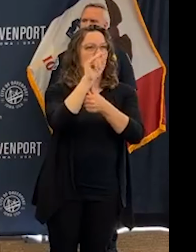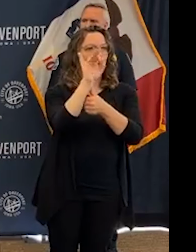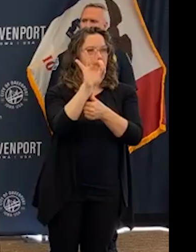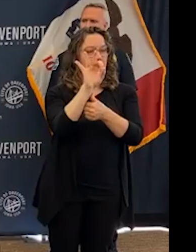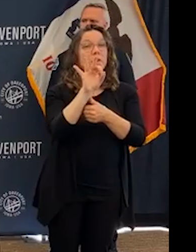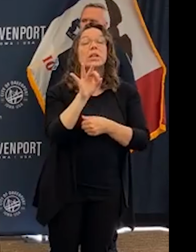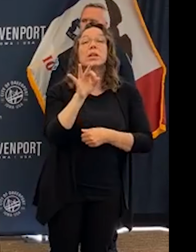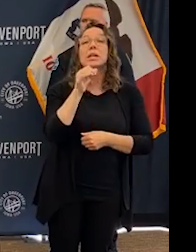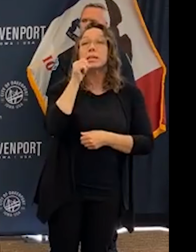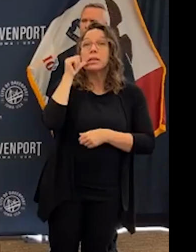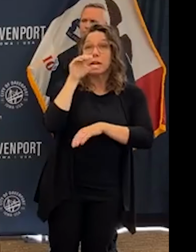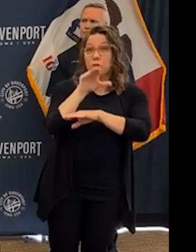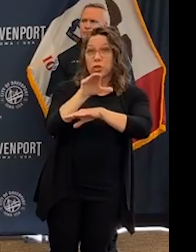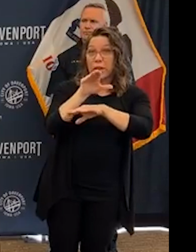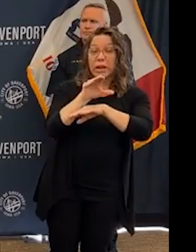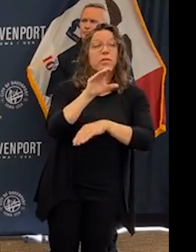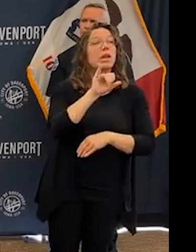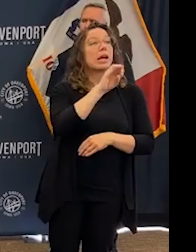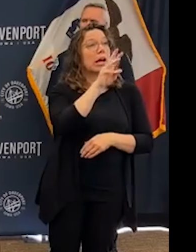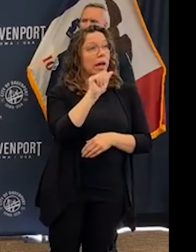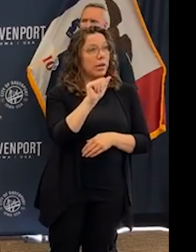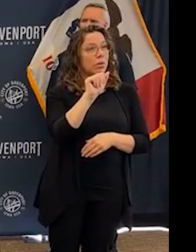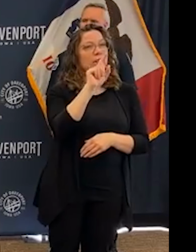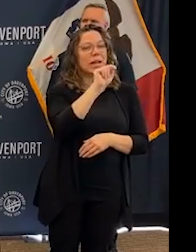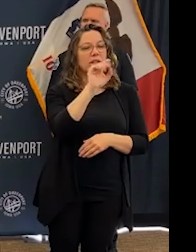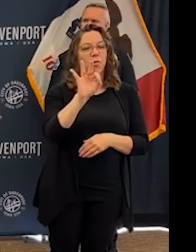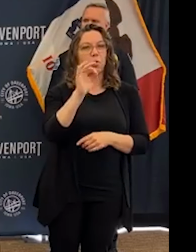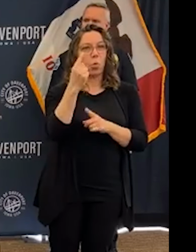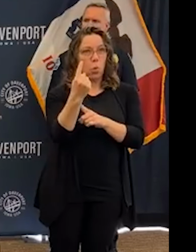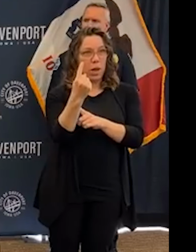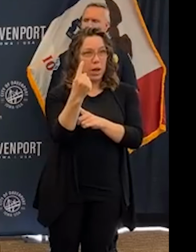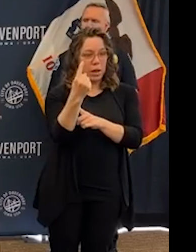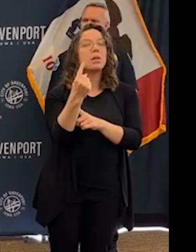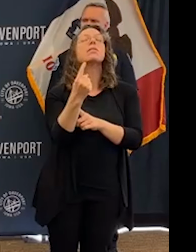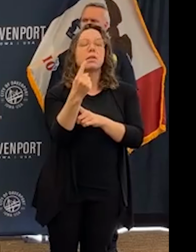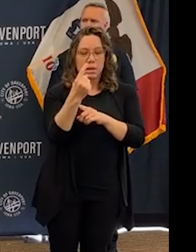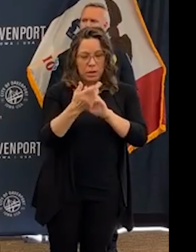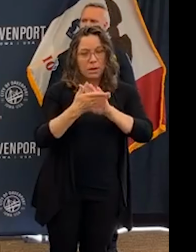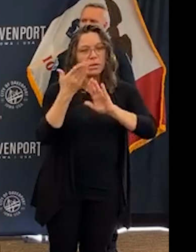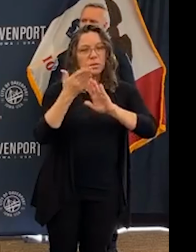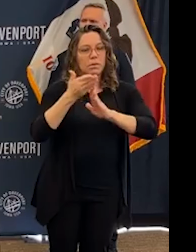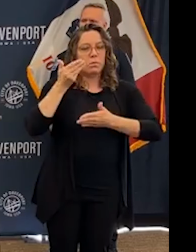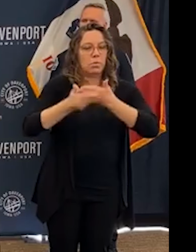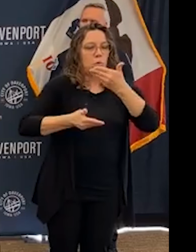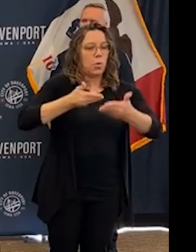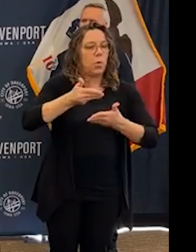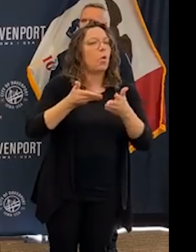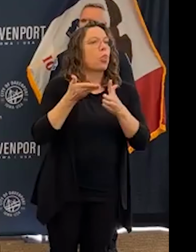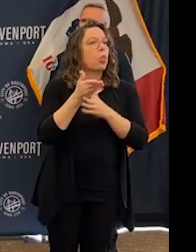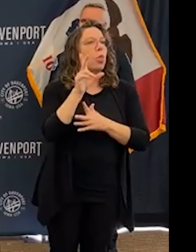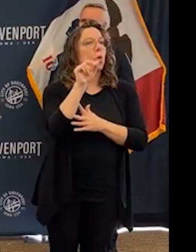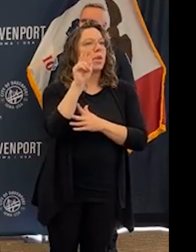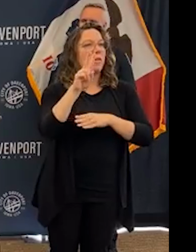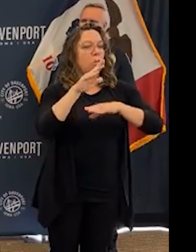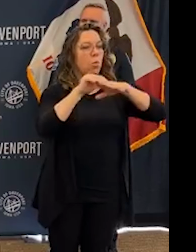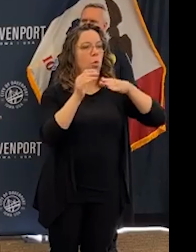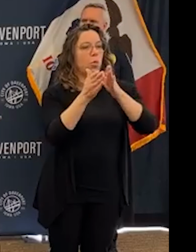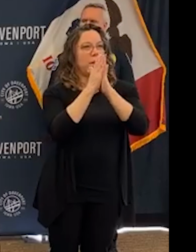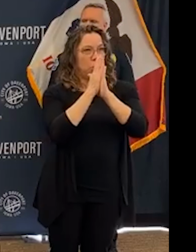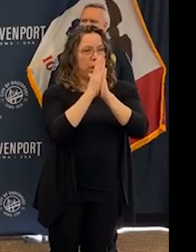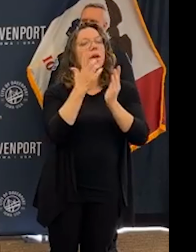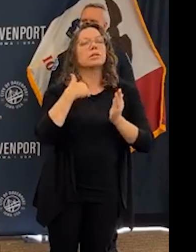afternoon, Iowa Task Force One was mobilized through the request through Davenport's Incident Command Team to provide